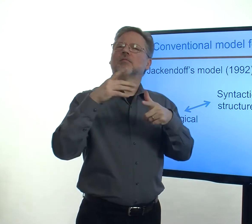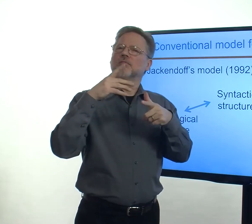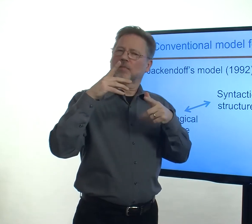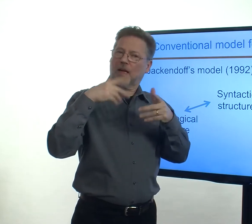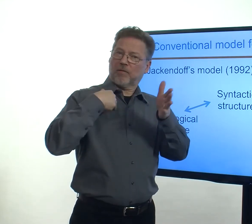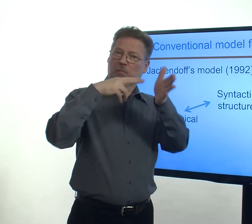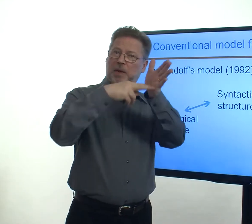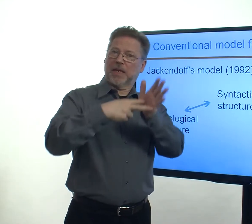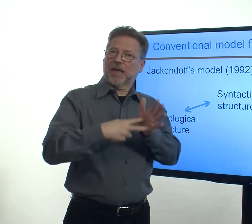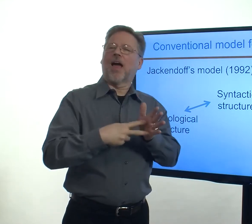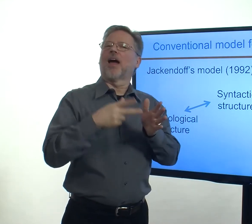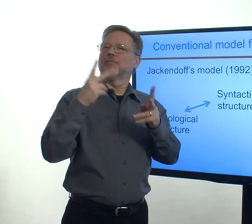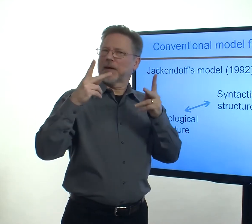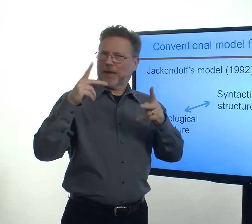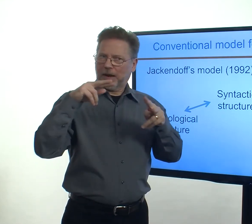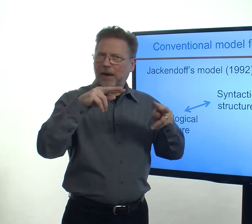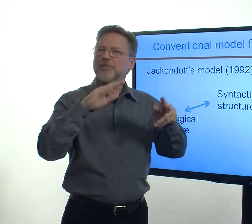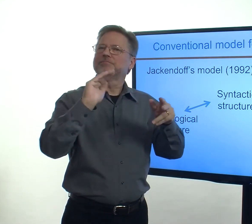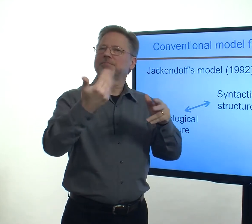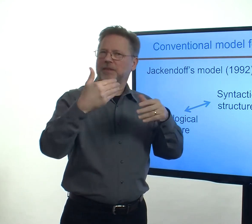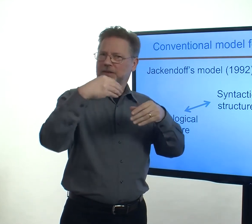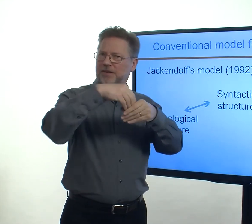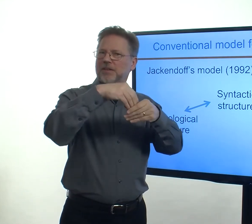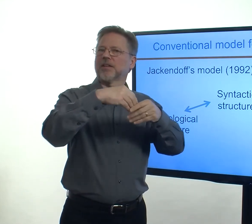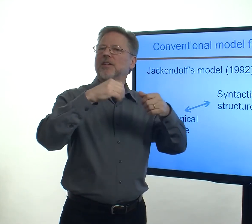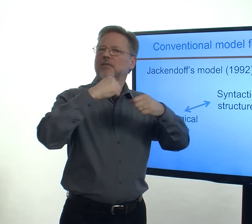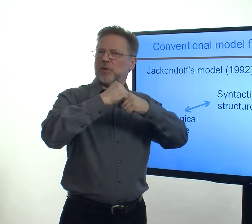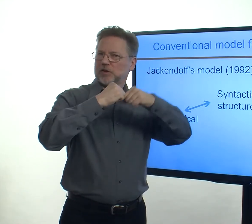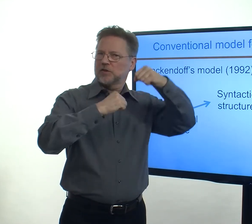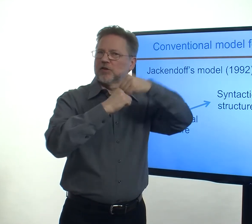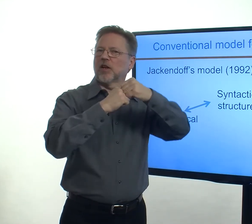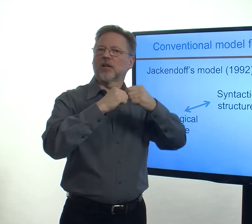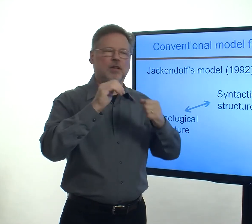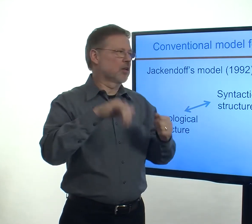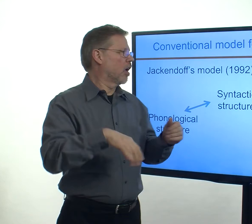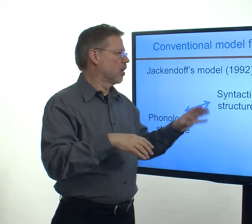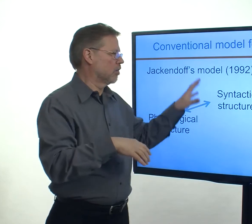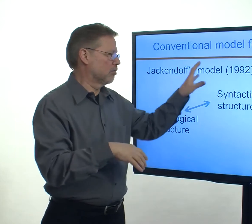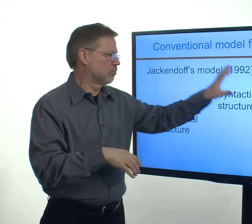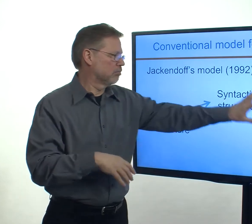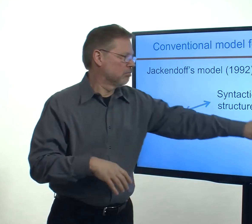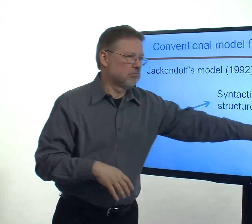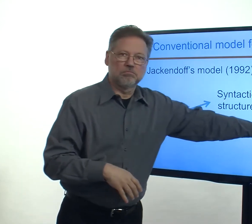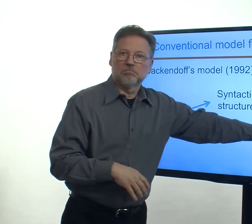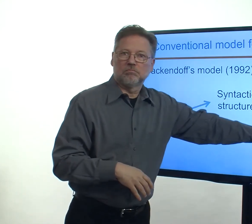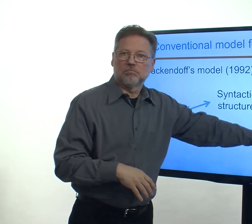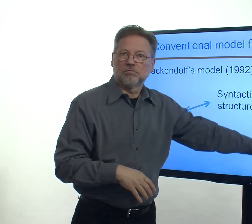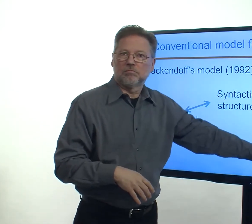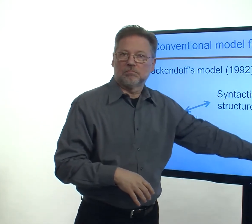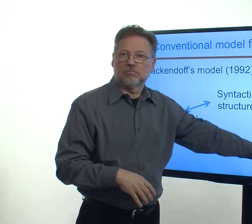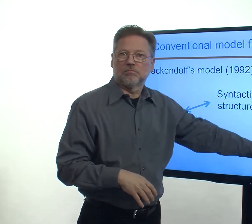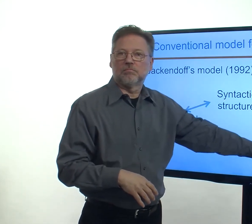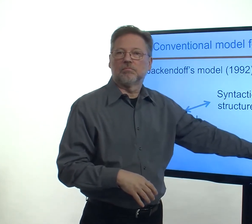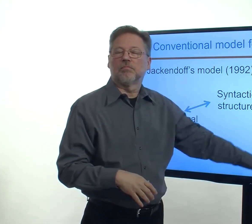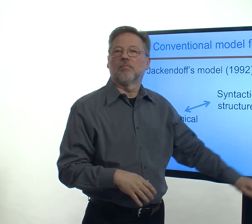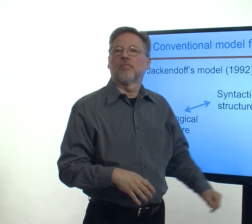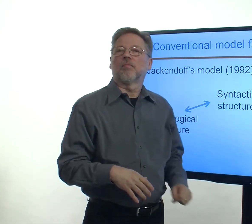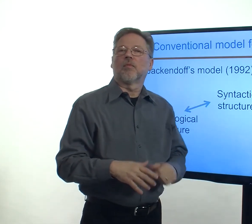First is meaning, which seems to have an internal structure, so it falls within conceptual structure.